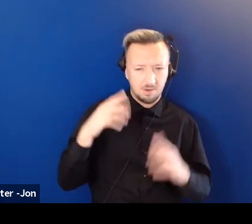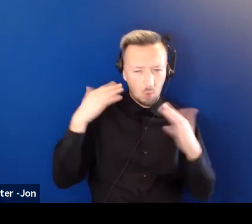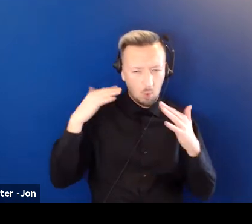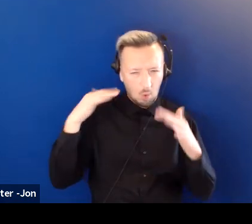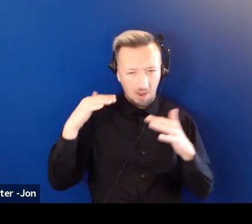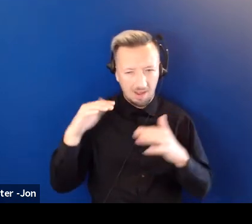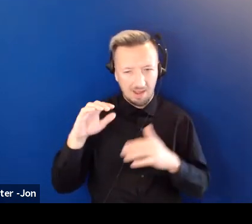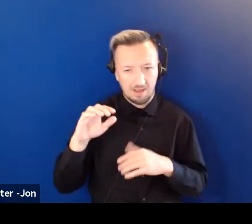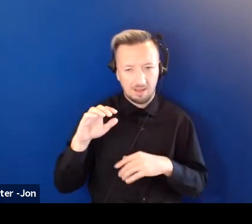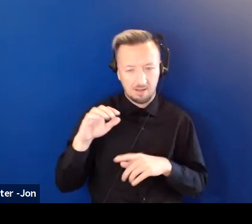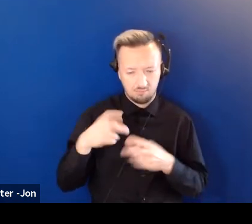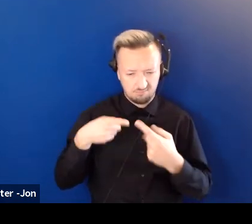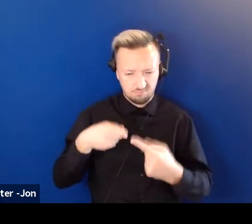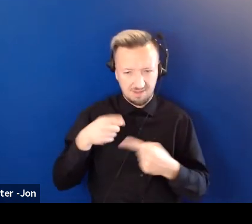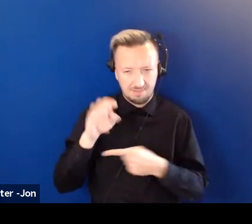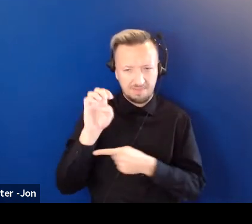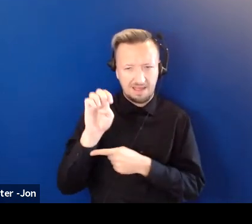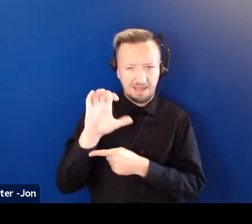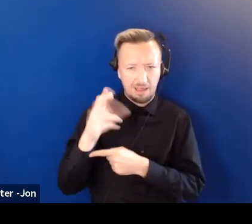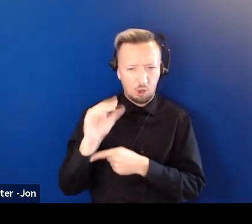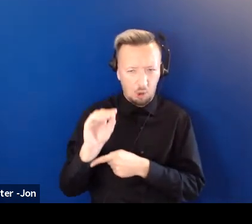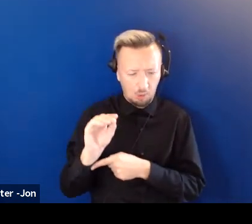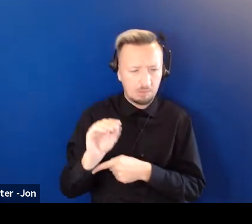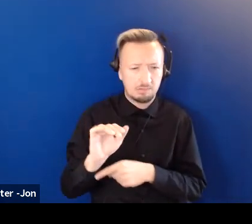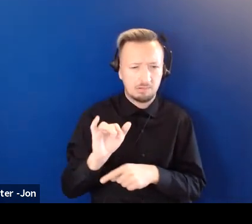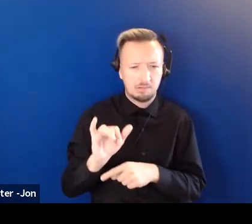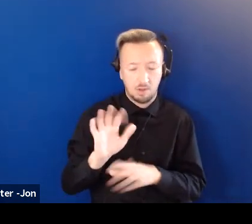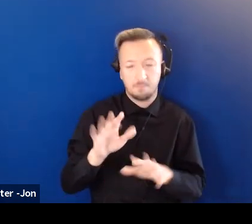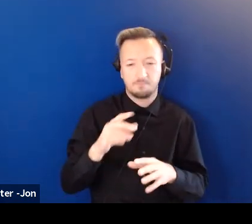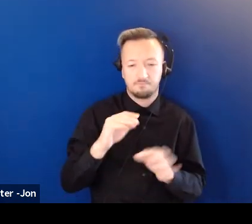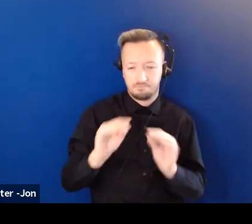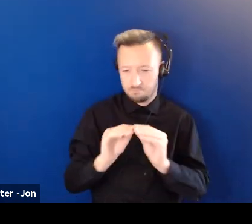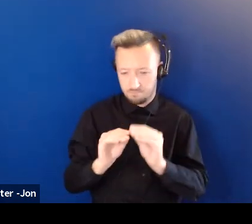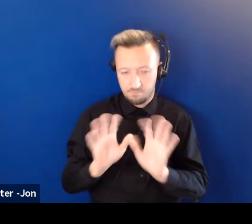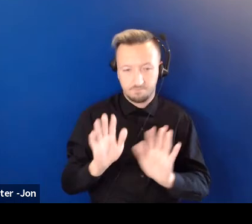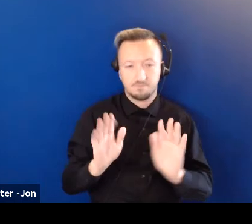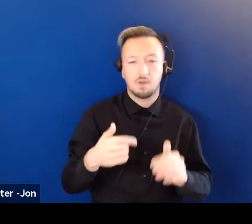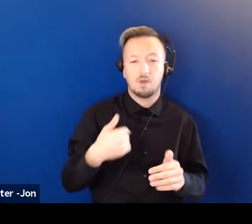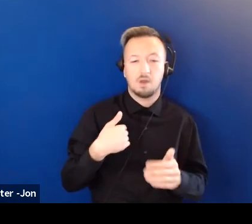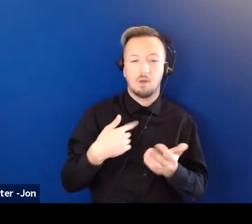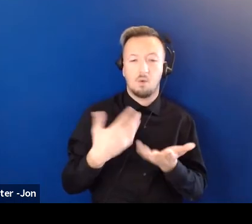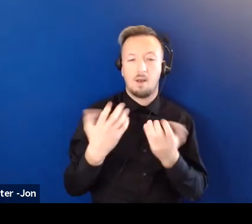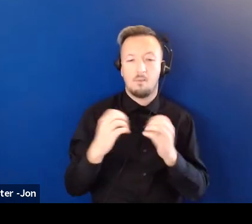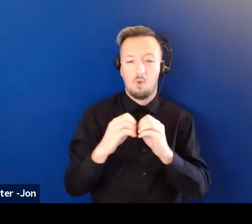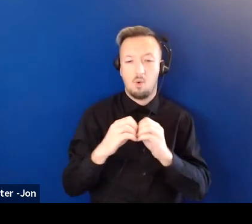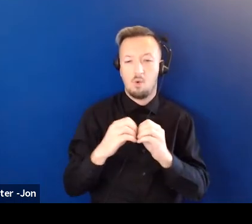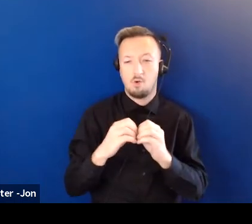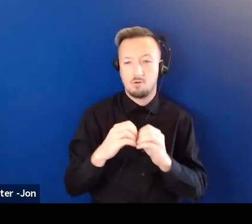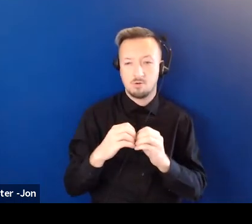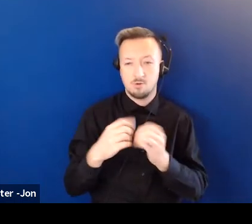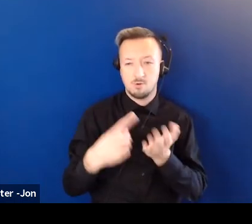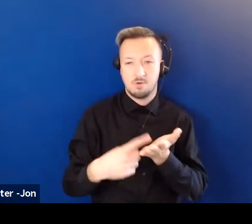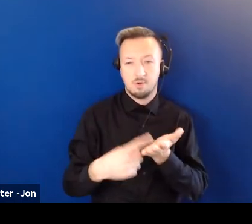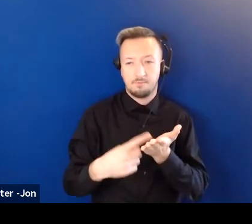Sorry, having some echoing going on. And I'm going to continue talking about